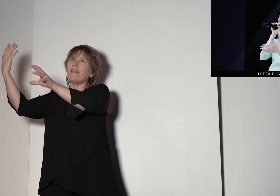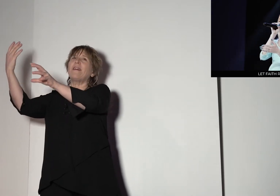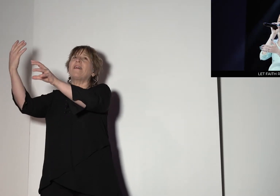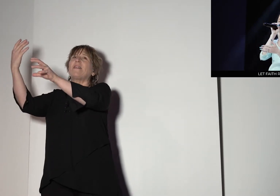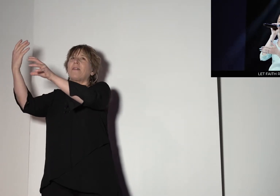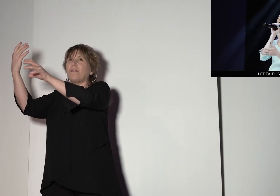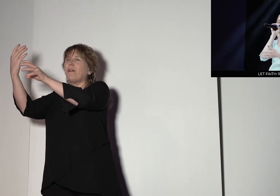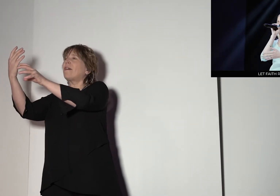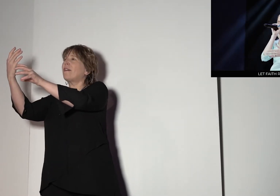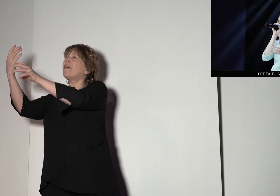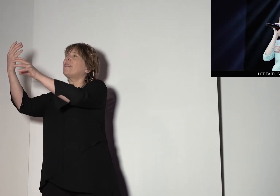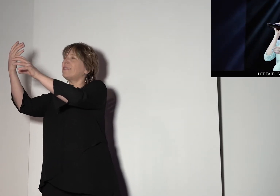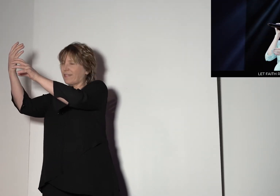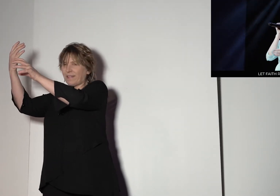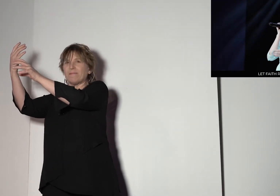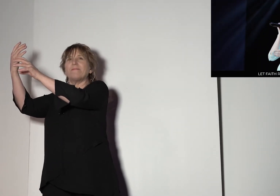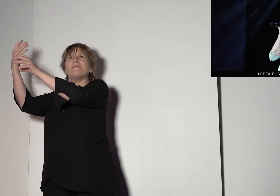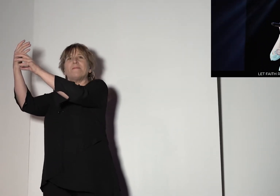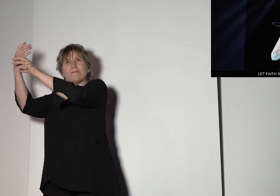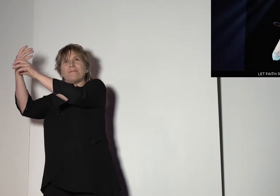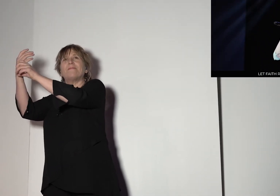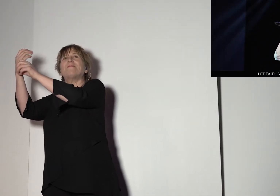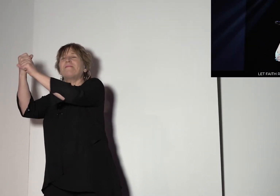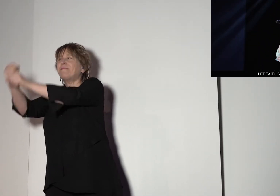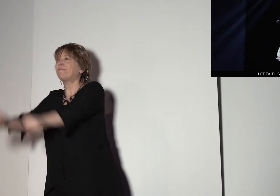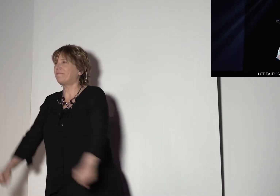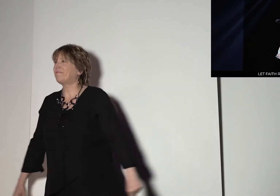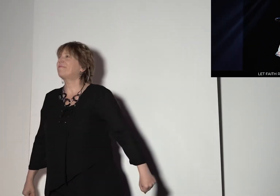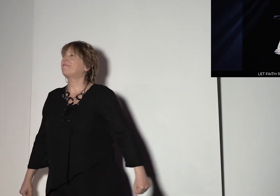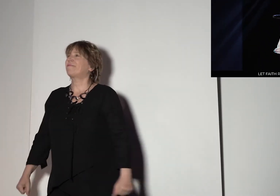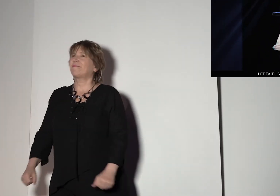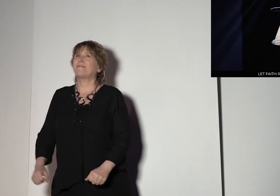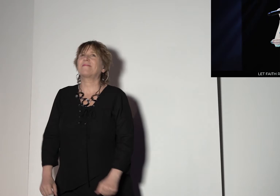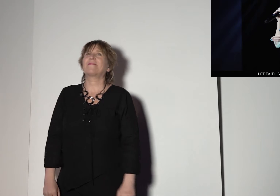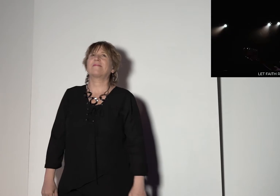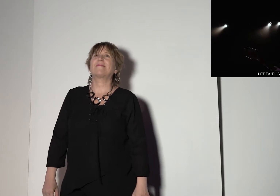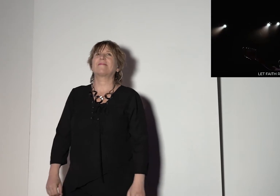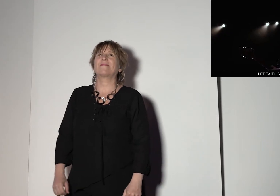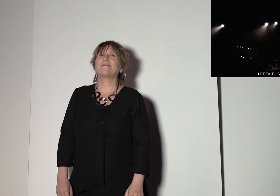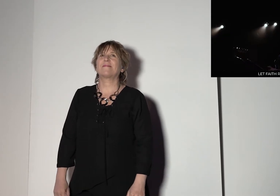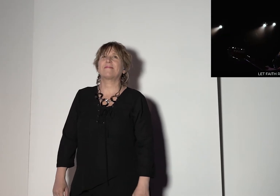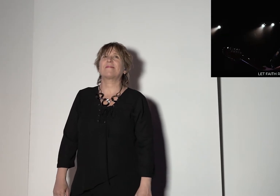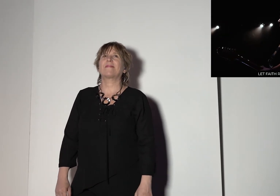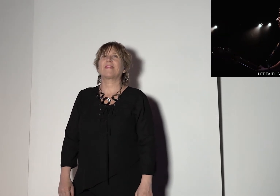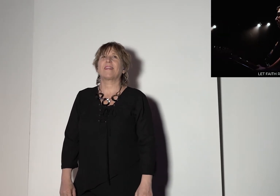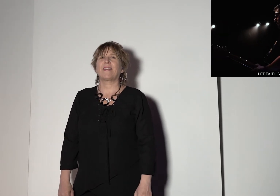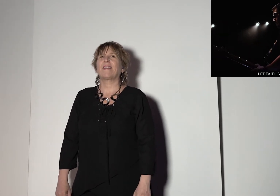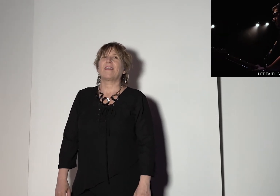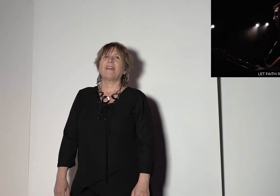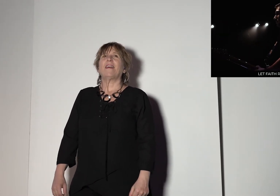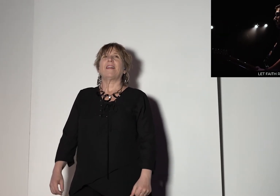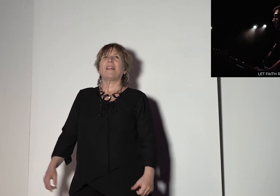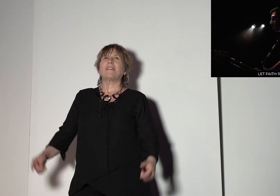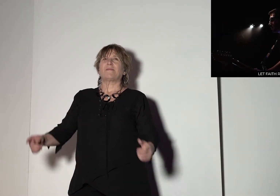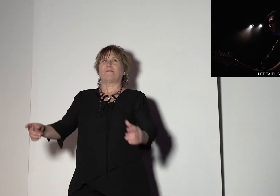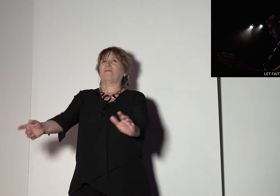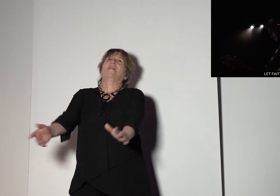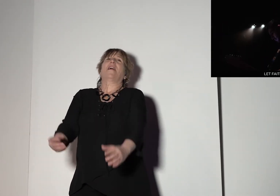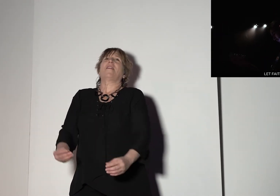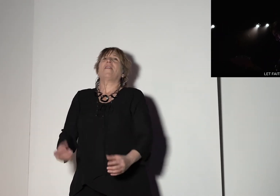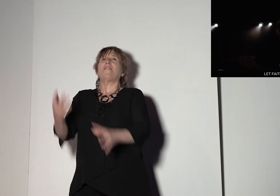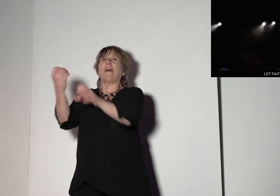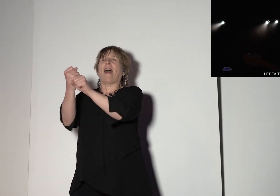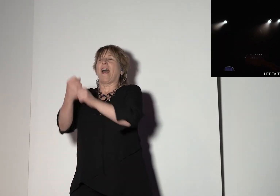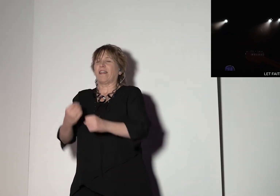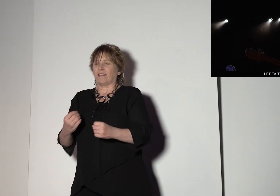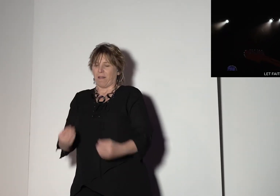Let faith rise up in me. Come on, let's keep declaring that together. Let faith Let